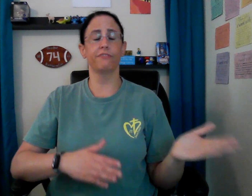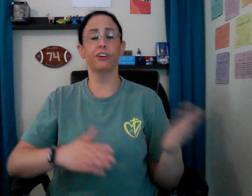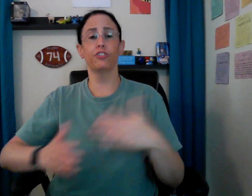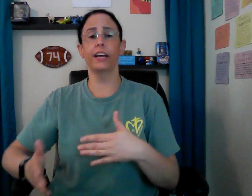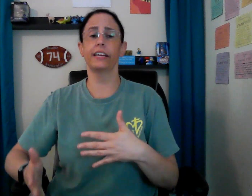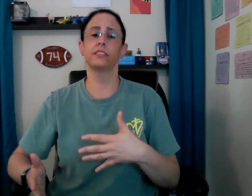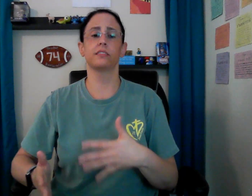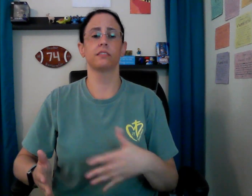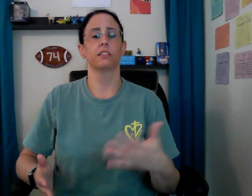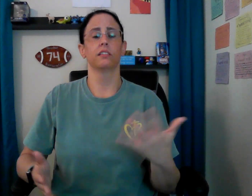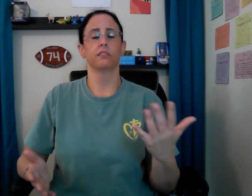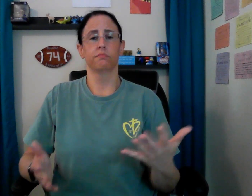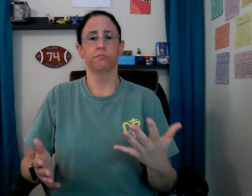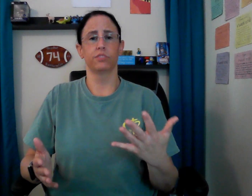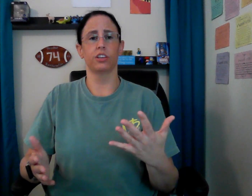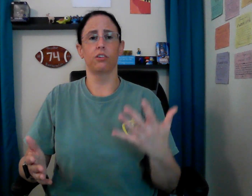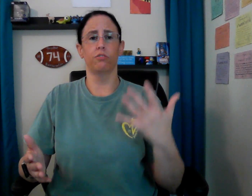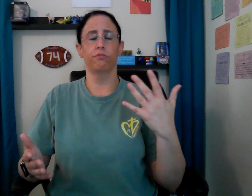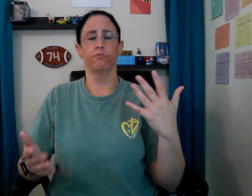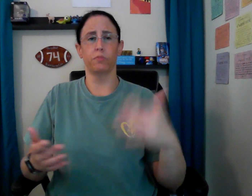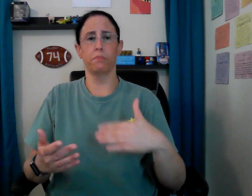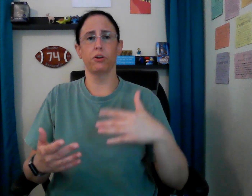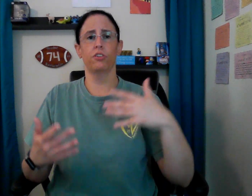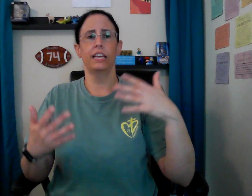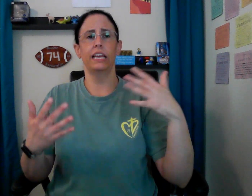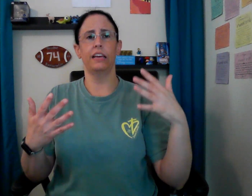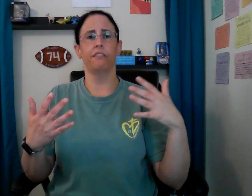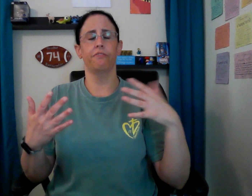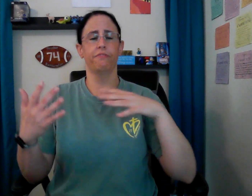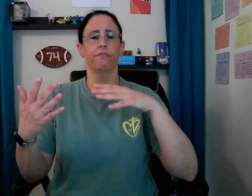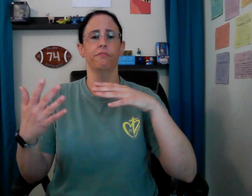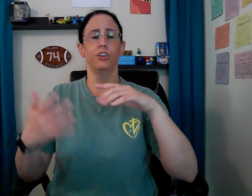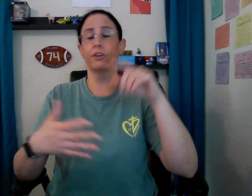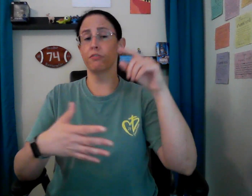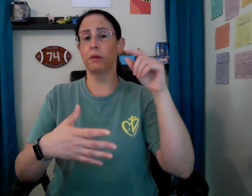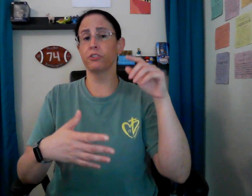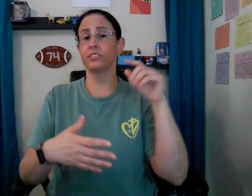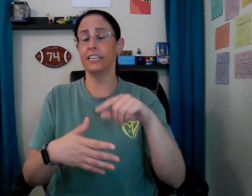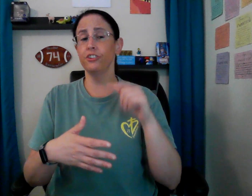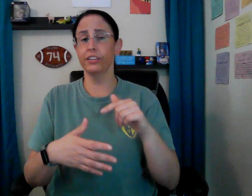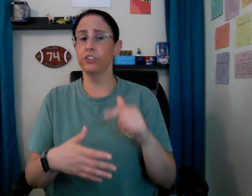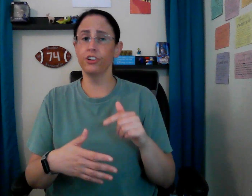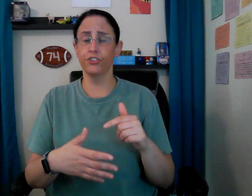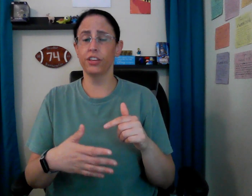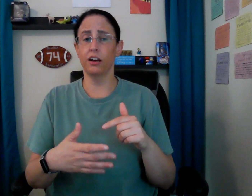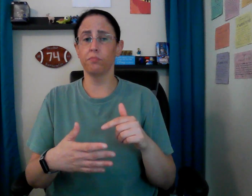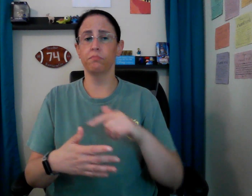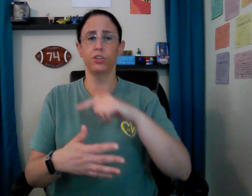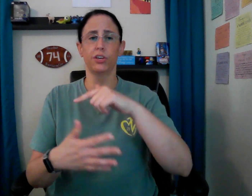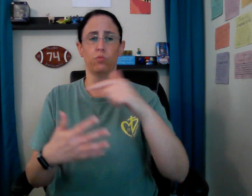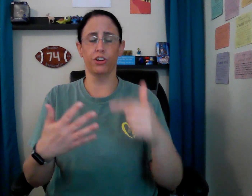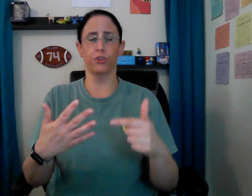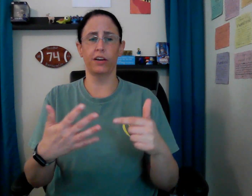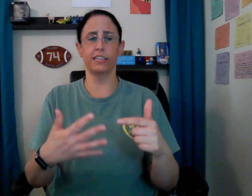Different grades. So remember, if you can remember senior is on your thumb, you can work your way